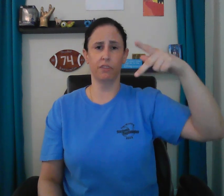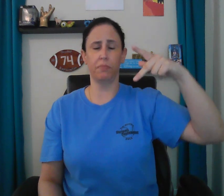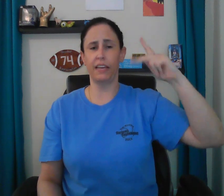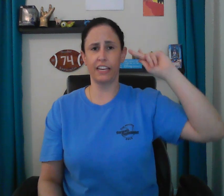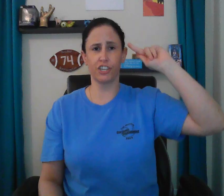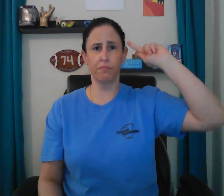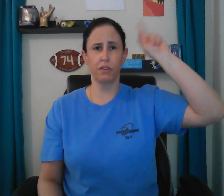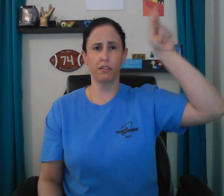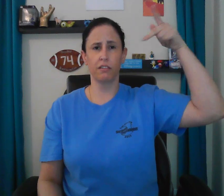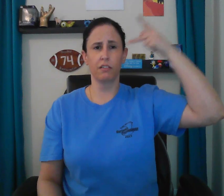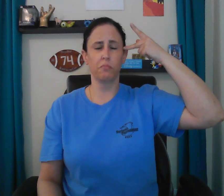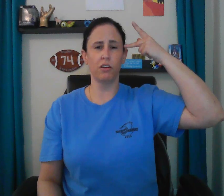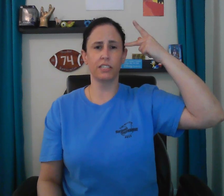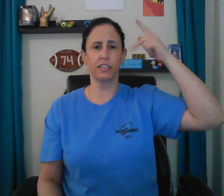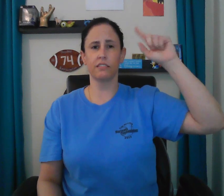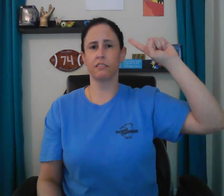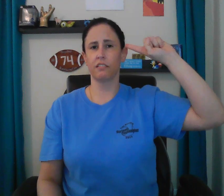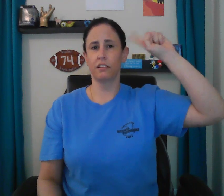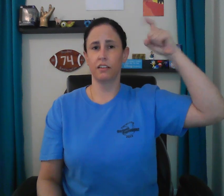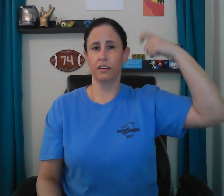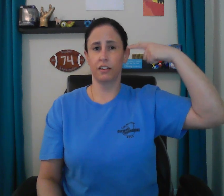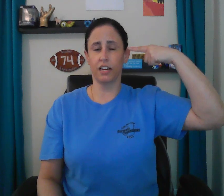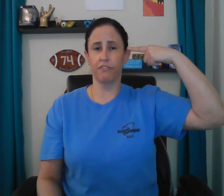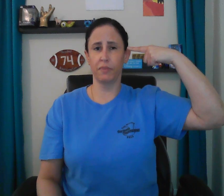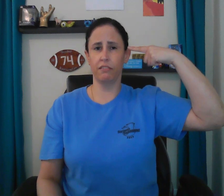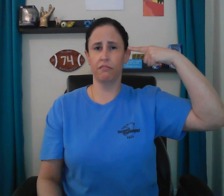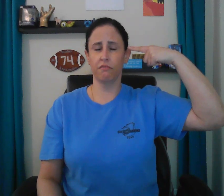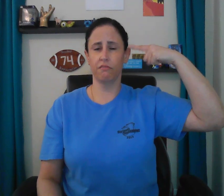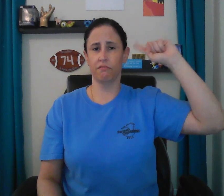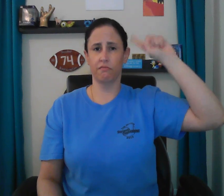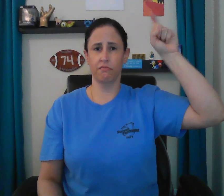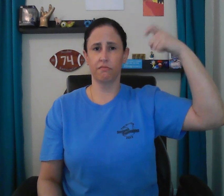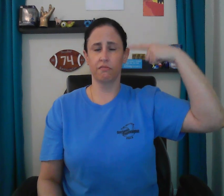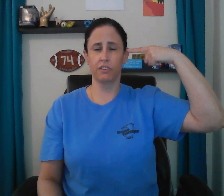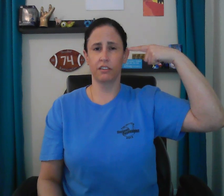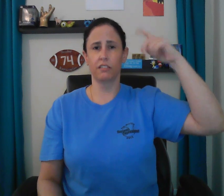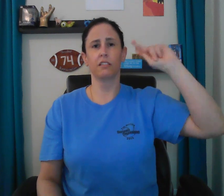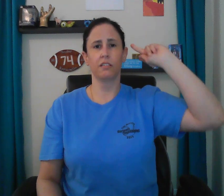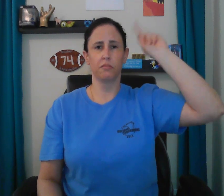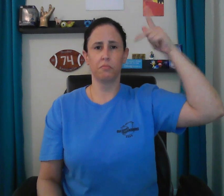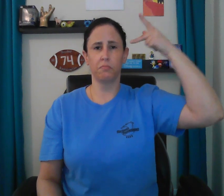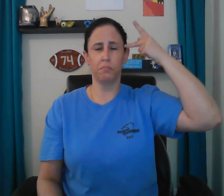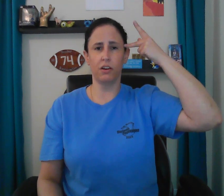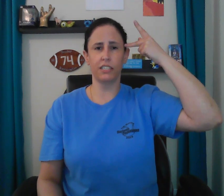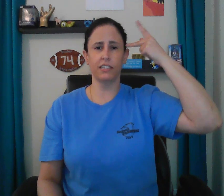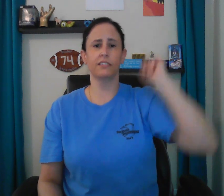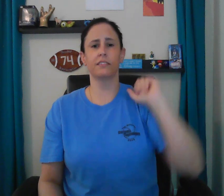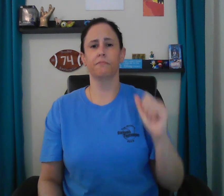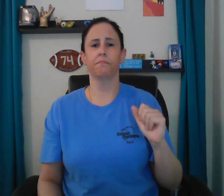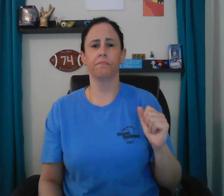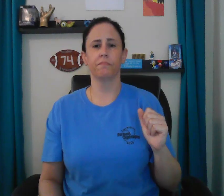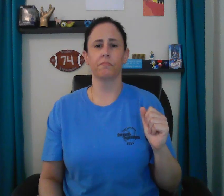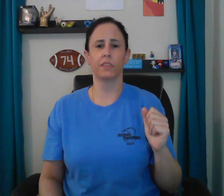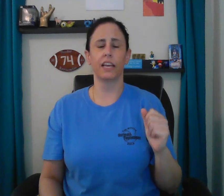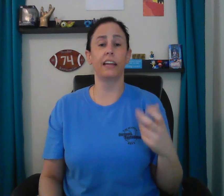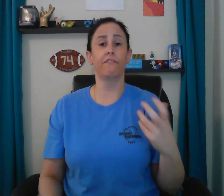P handshake. Politics. Government. politics. And if